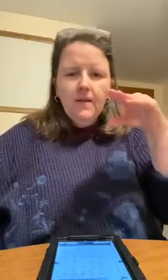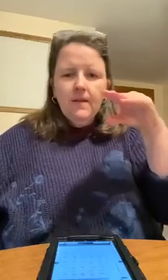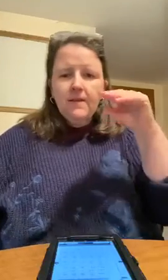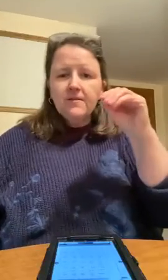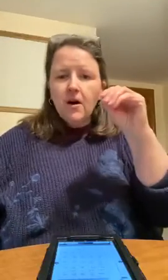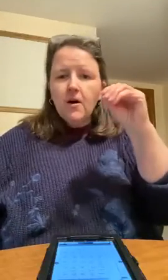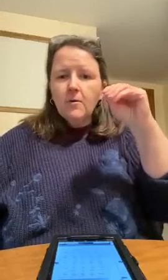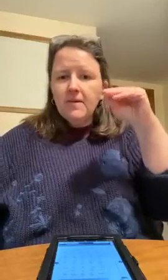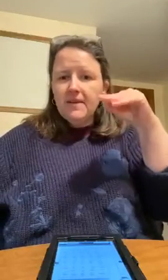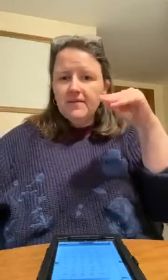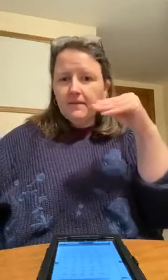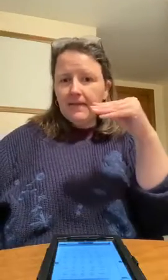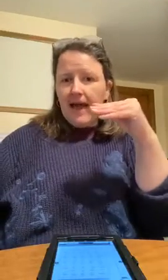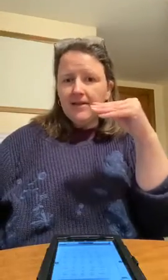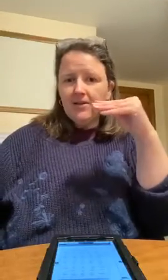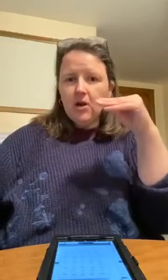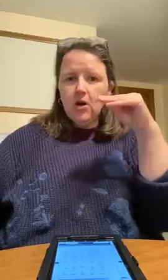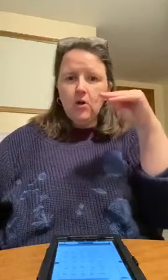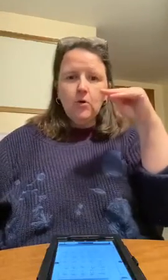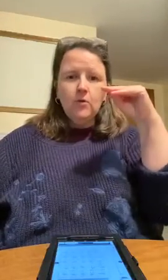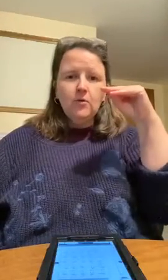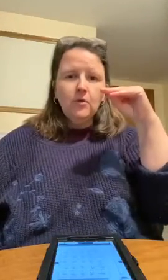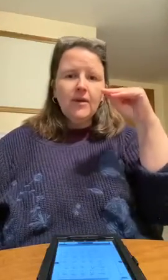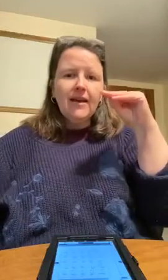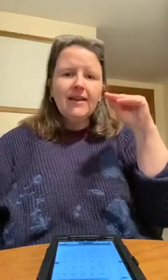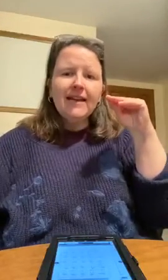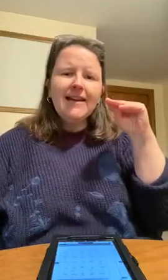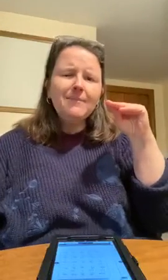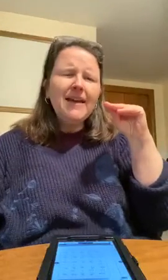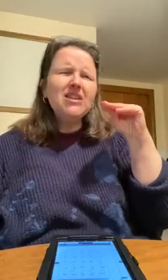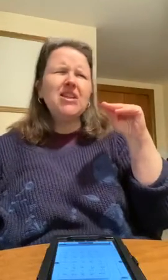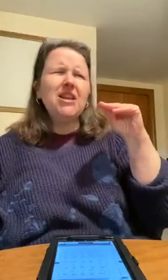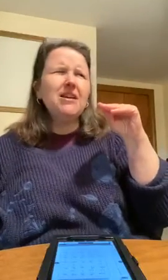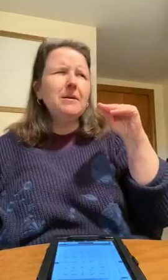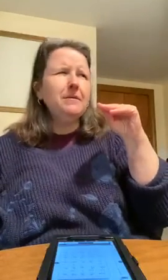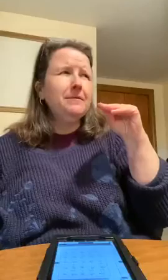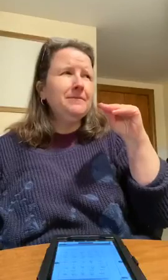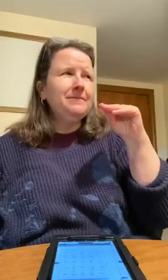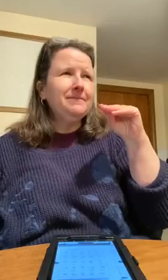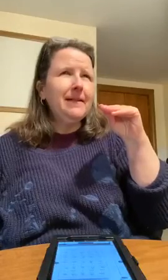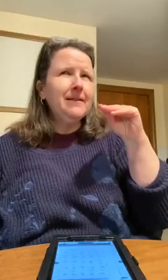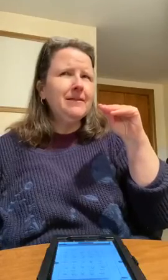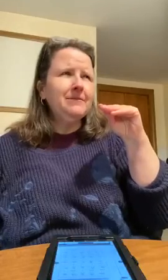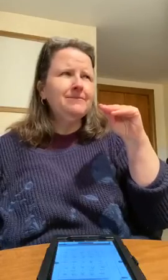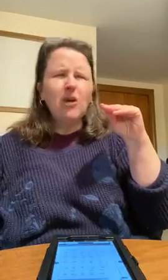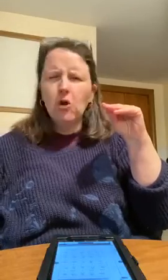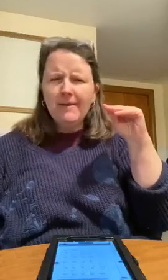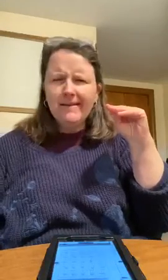There's the O, but there's the flattened O, okay? And it kind of makes you think of, I don't know, Kermit's head.